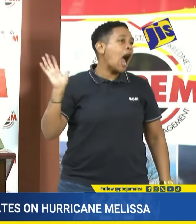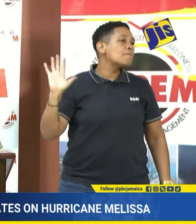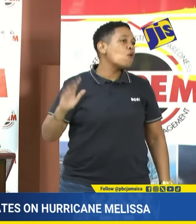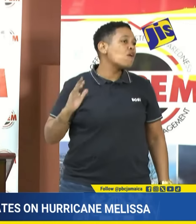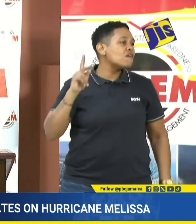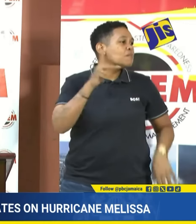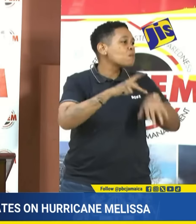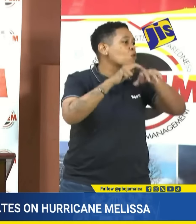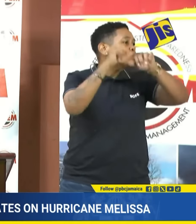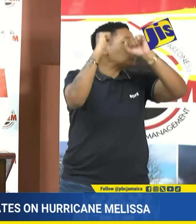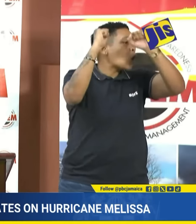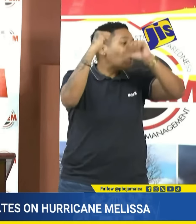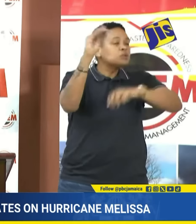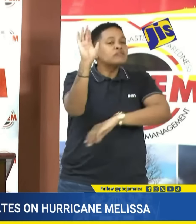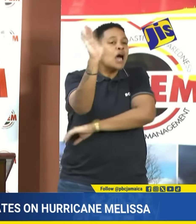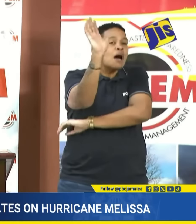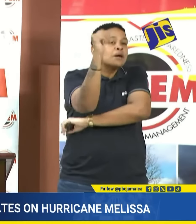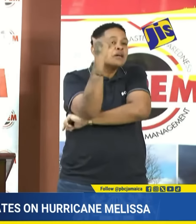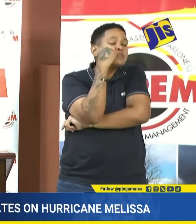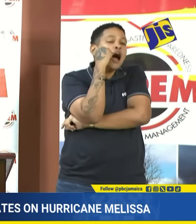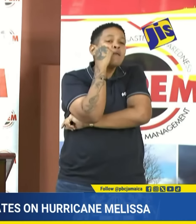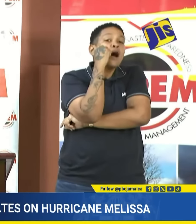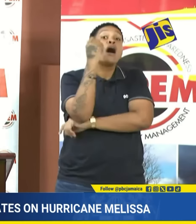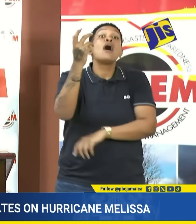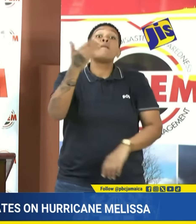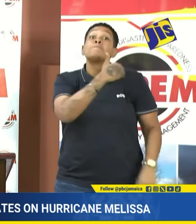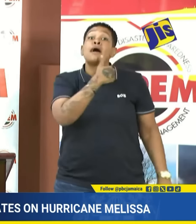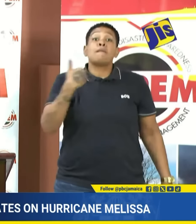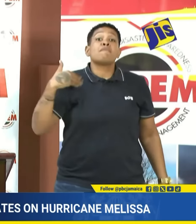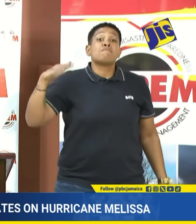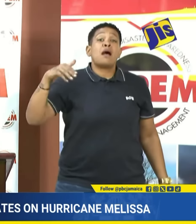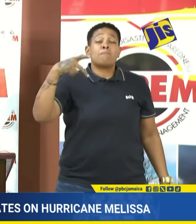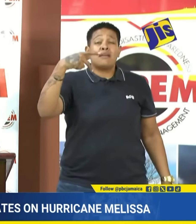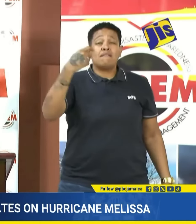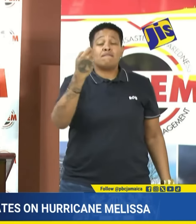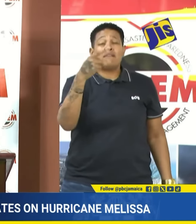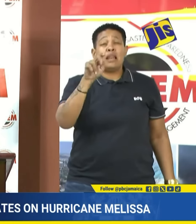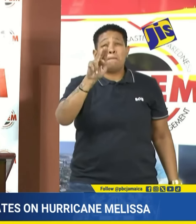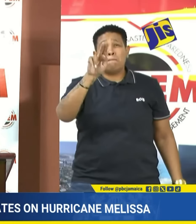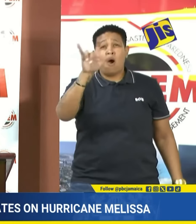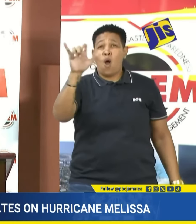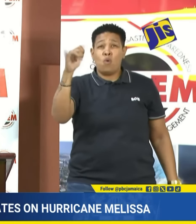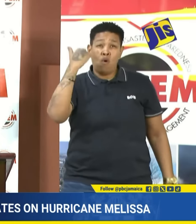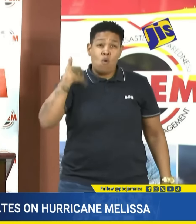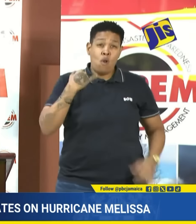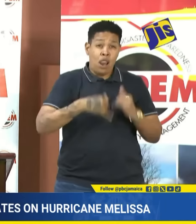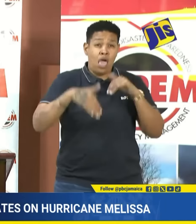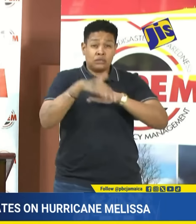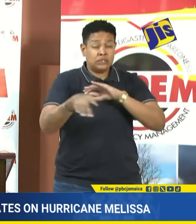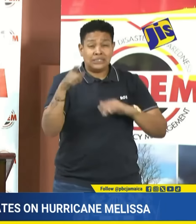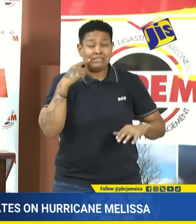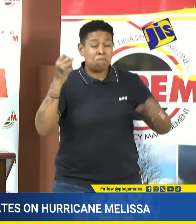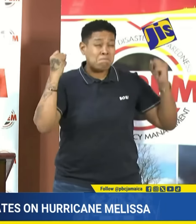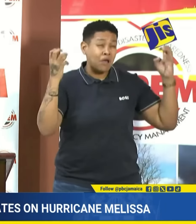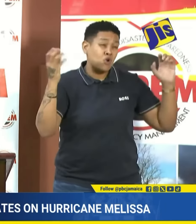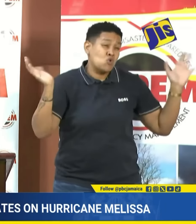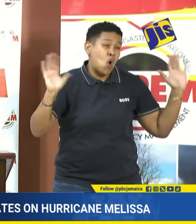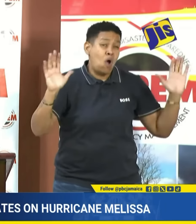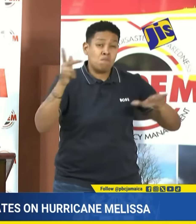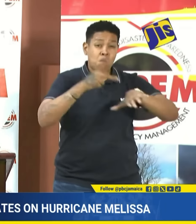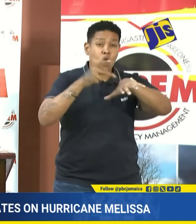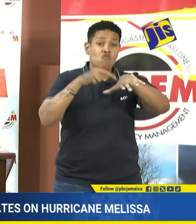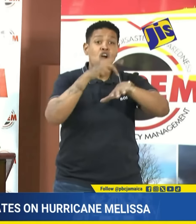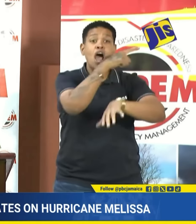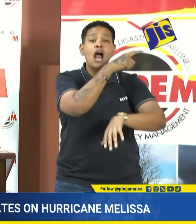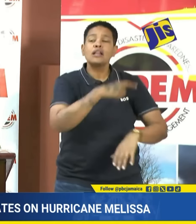to leave. The Member of Parliament, Philip Paulwell, called me last night to say that a significant number of persons